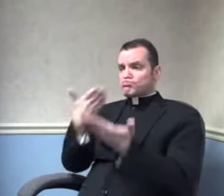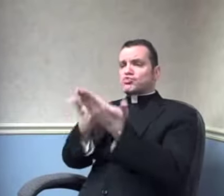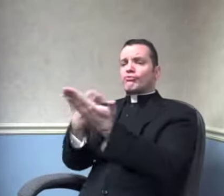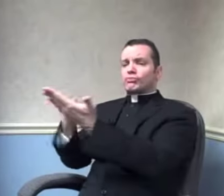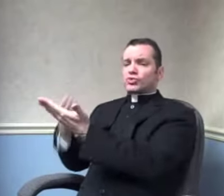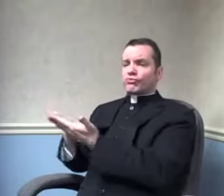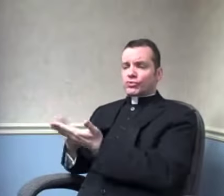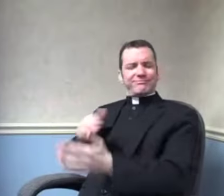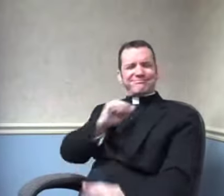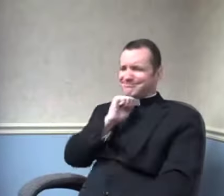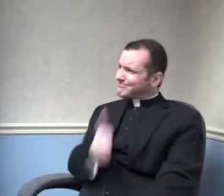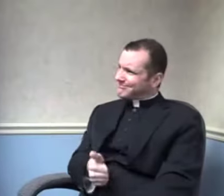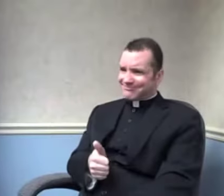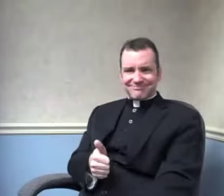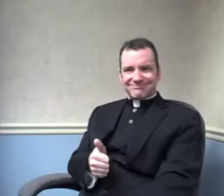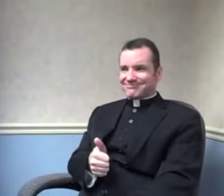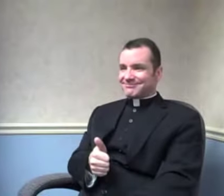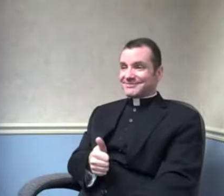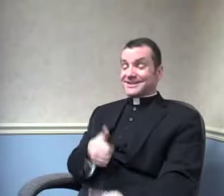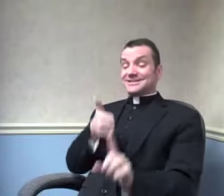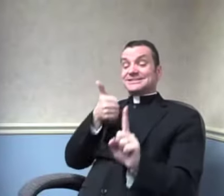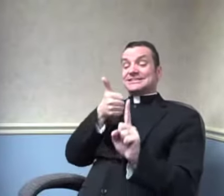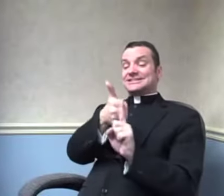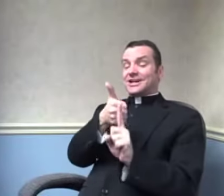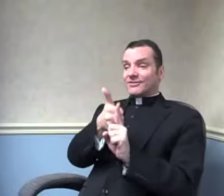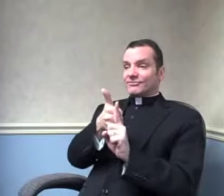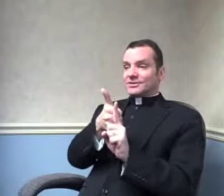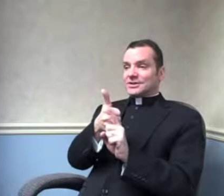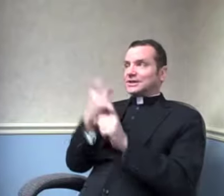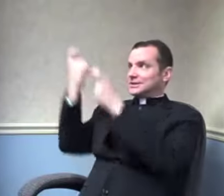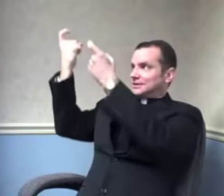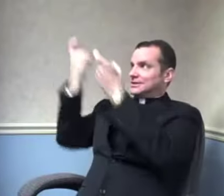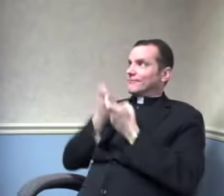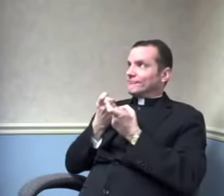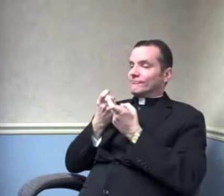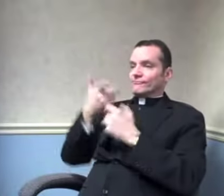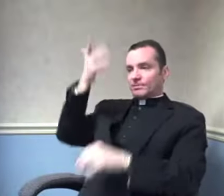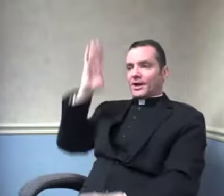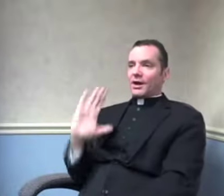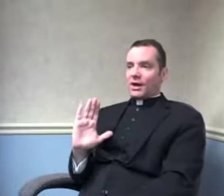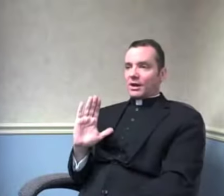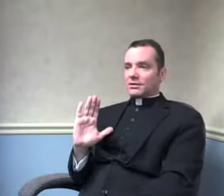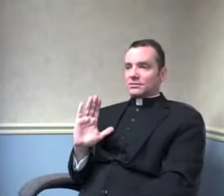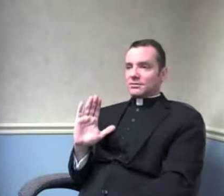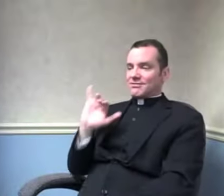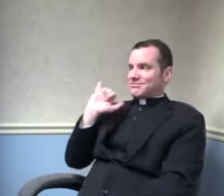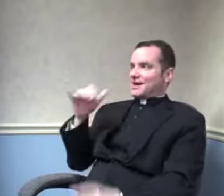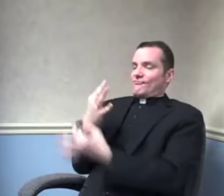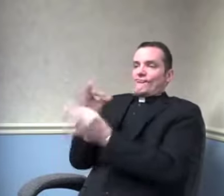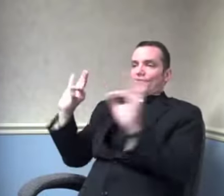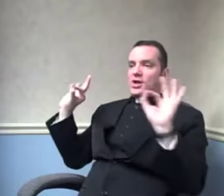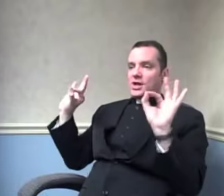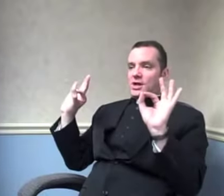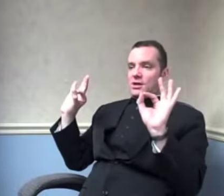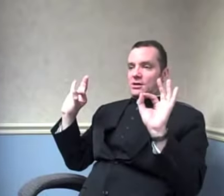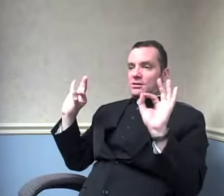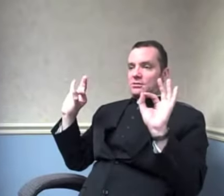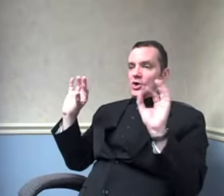faith does not need human proof, that it itself is a gift from God. It's a